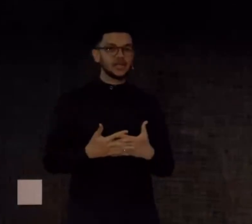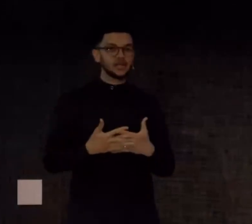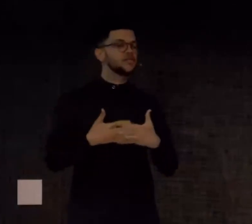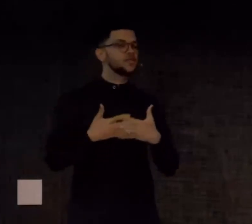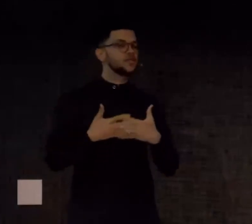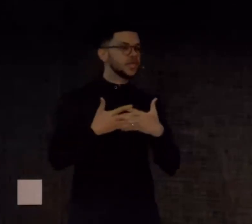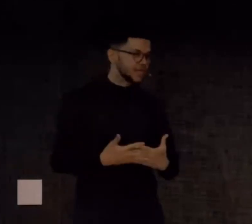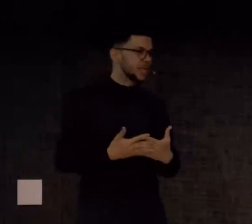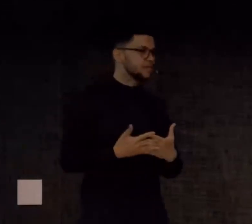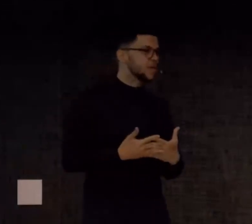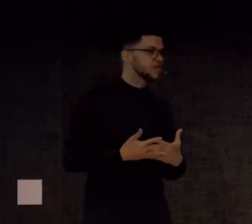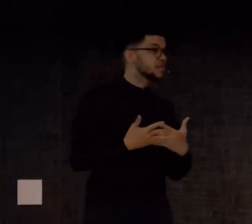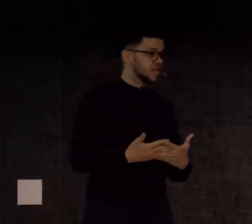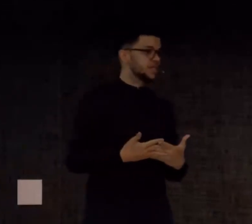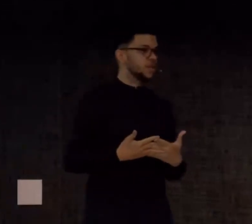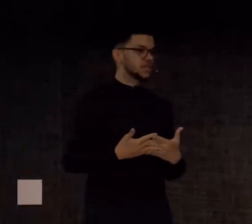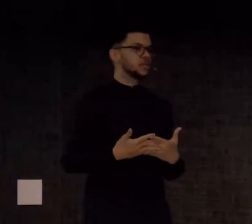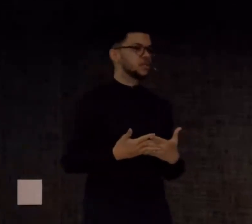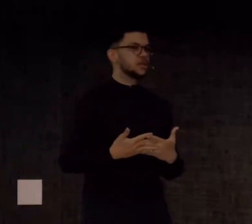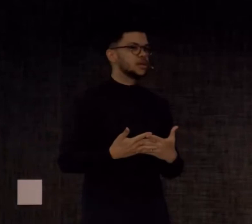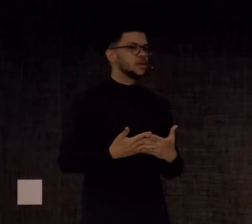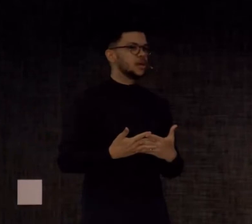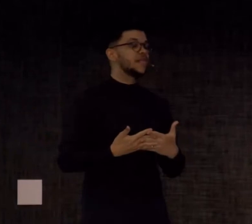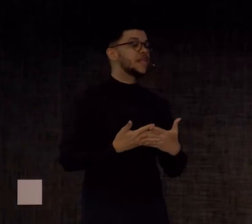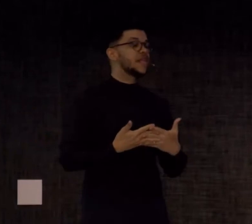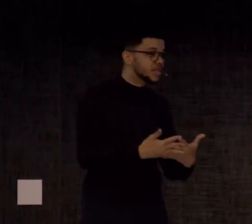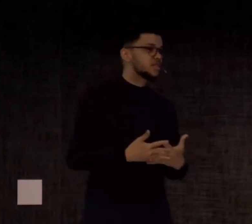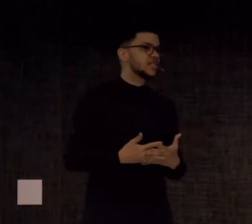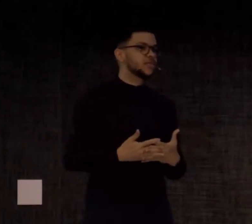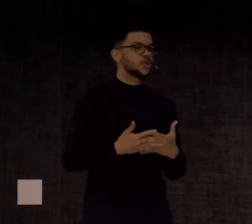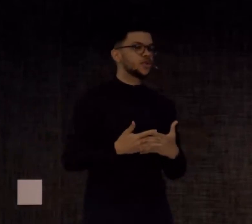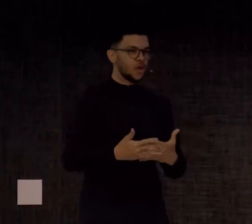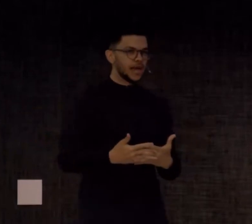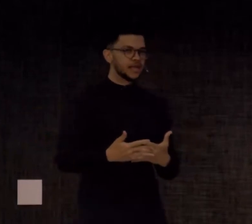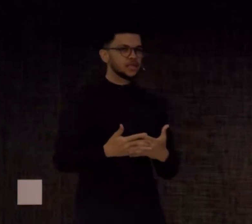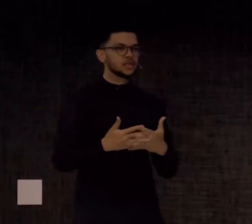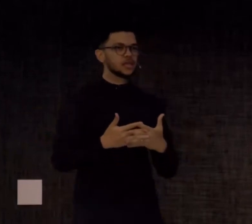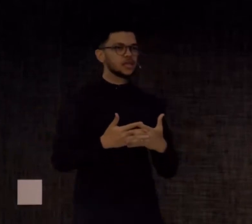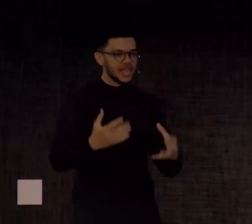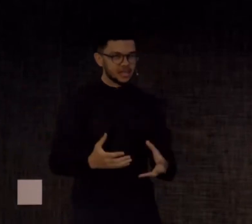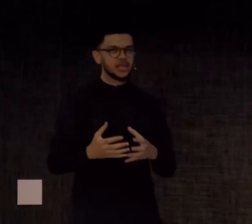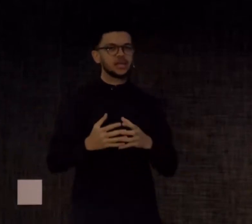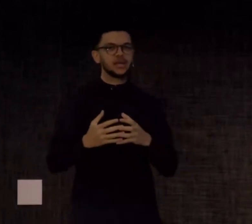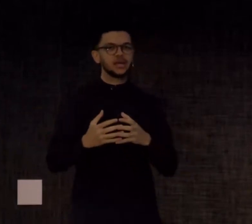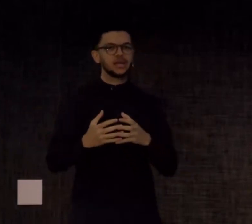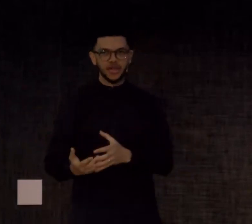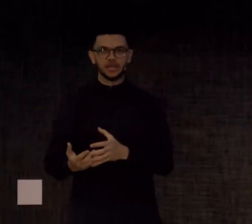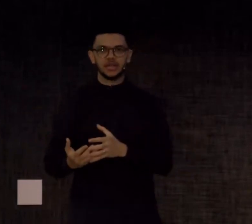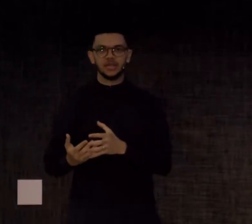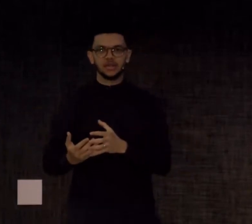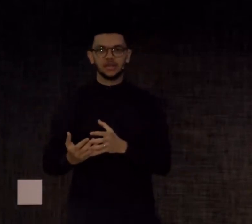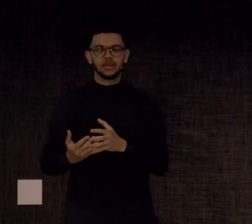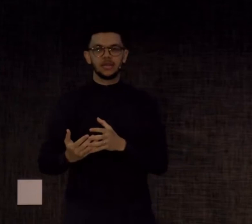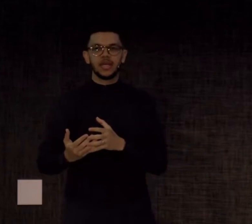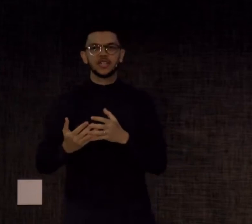arrive at if we engage in that process of deep thought. And that process of deep thought requires contesting